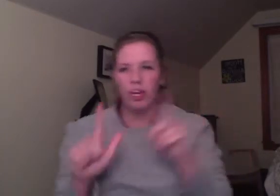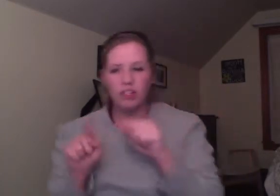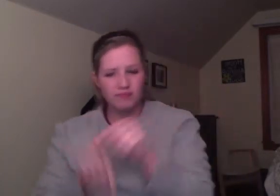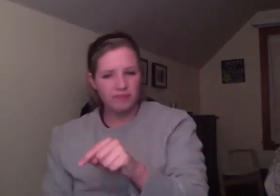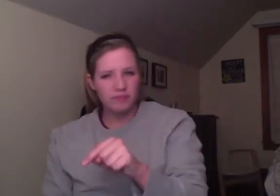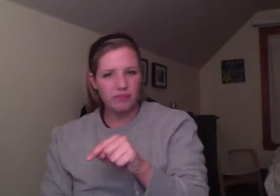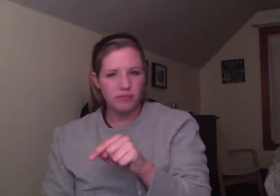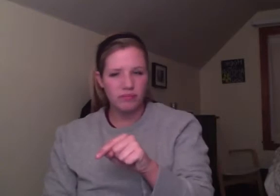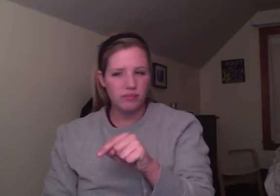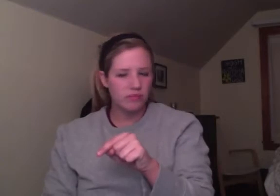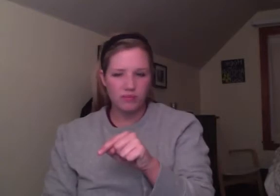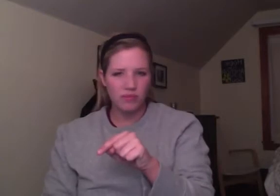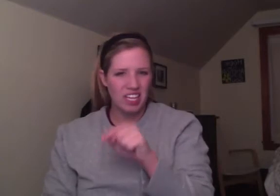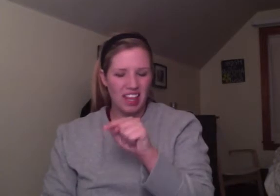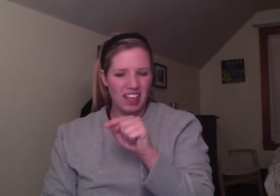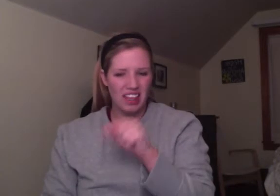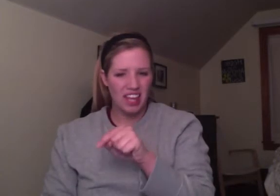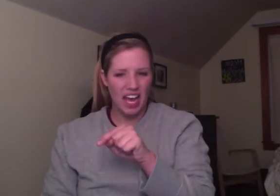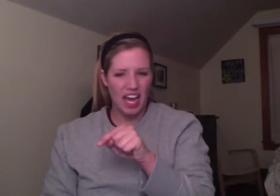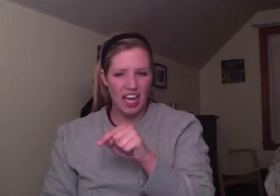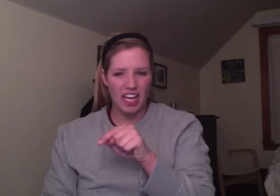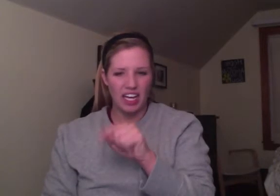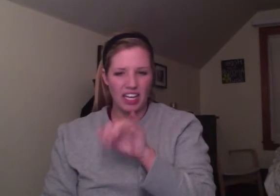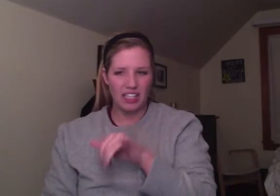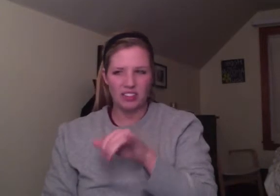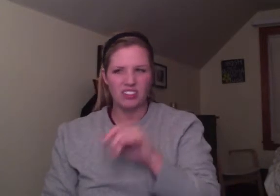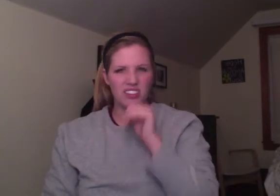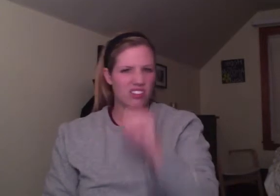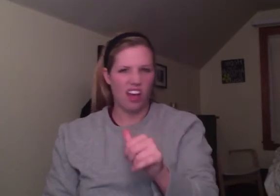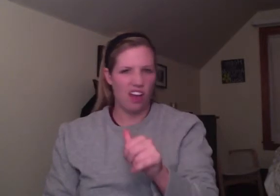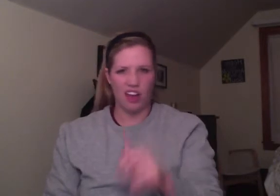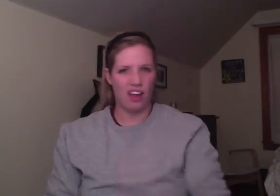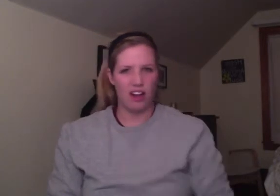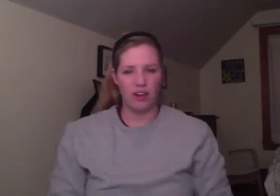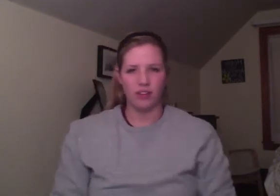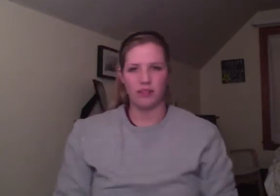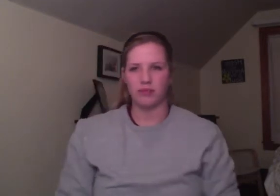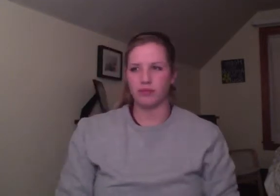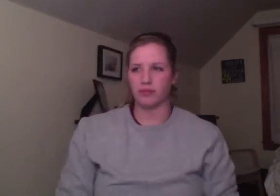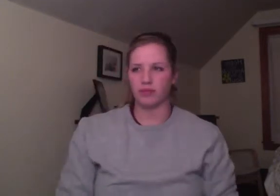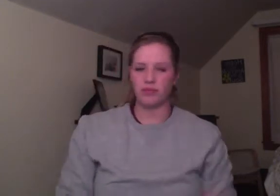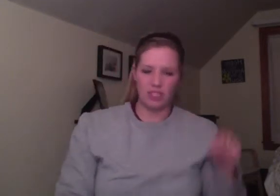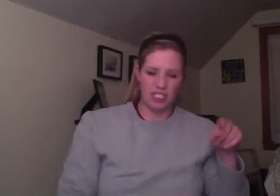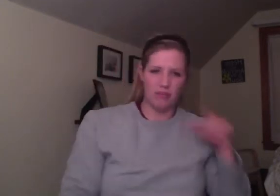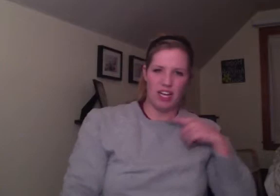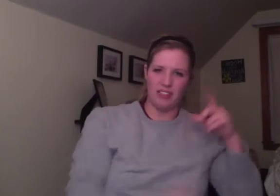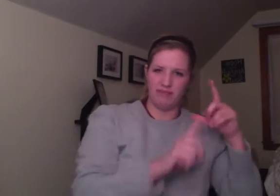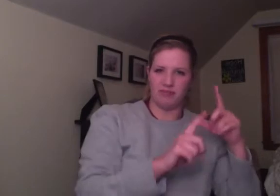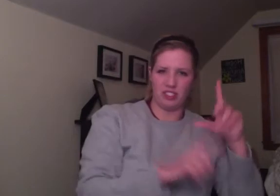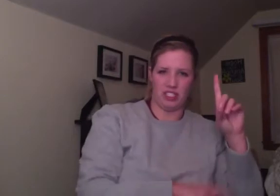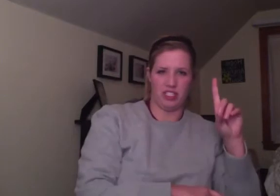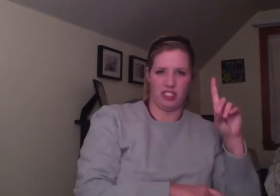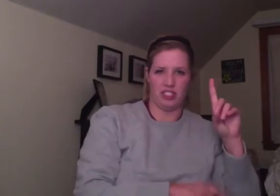and it doesn't really matter. So I had my digital camera for a little bit, but because I took such a long hiatus with